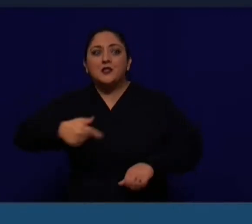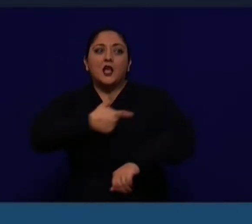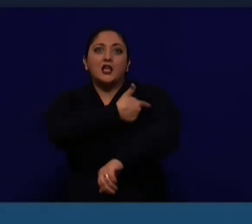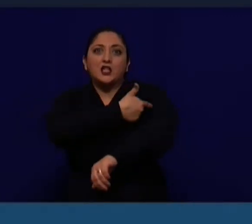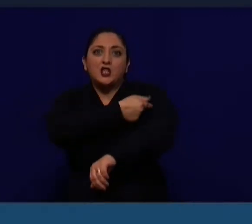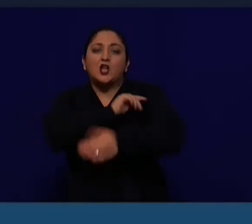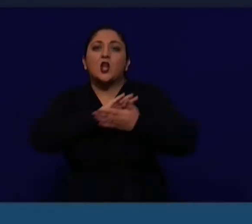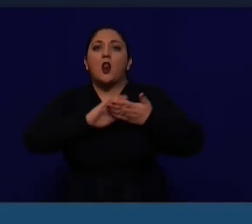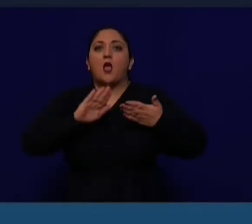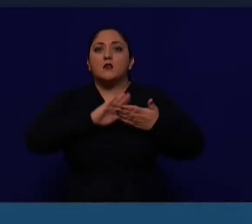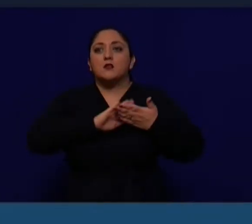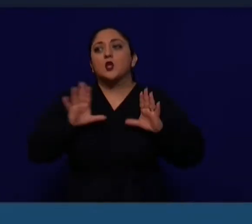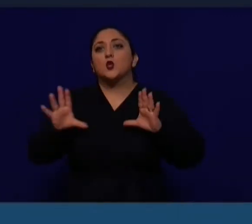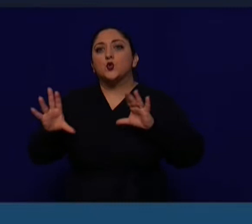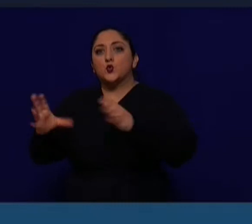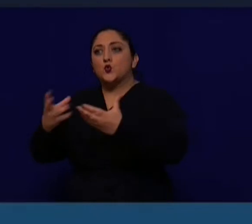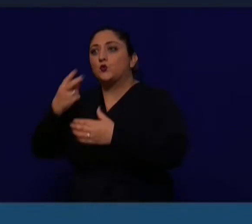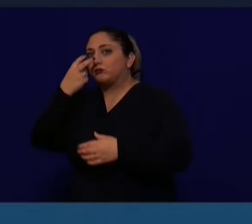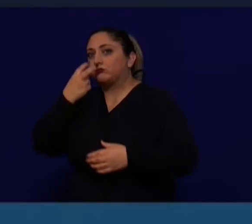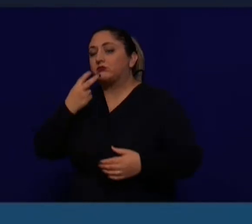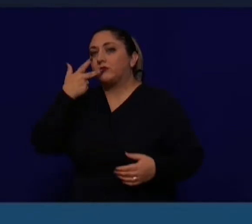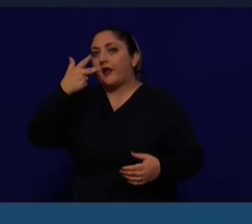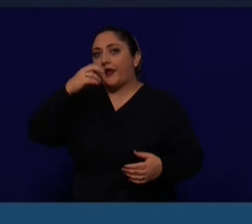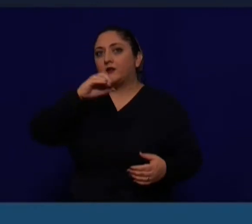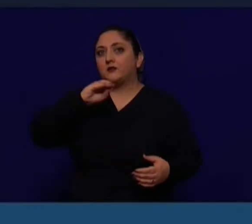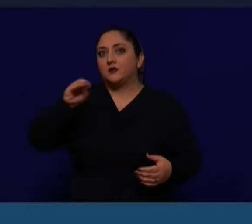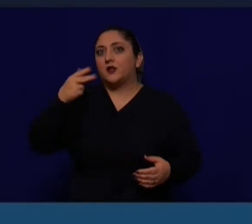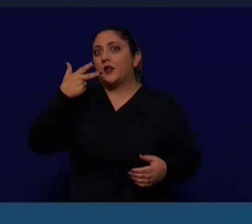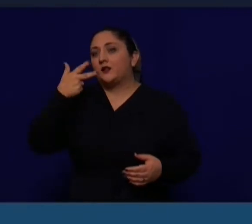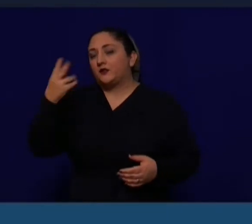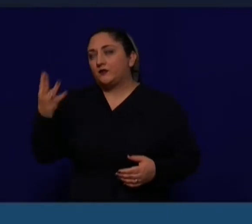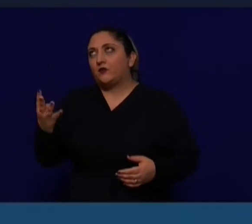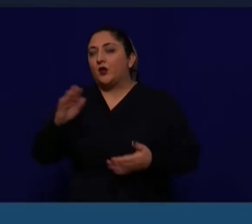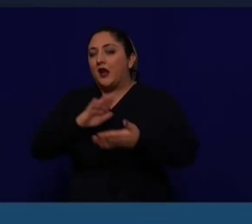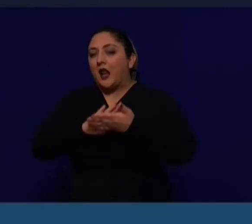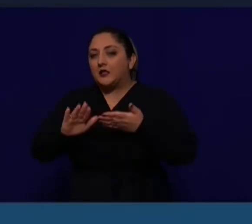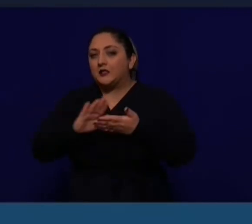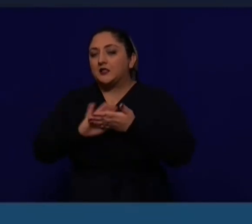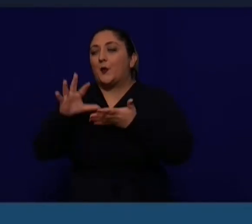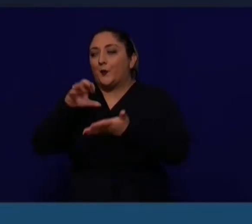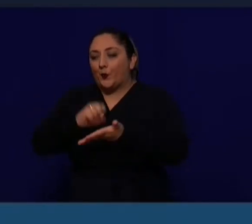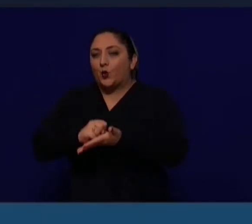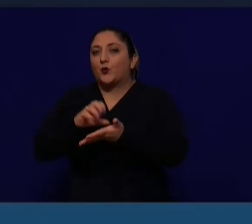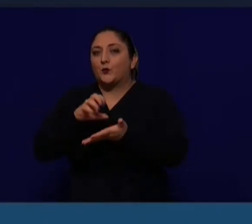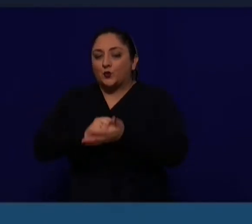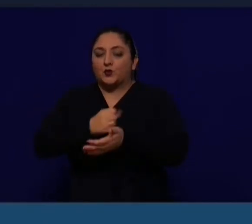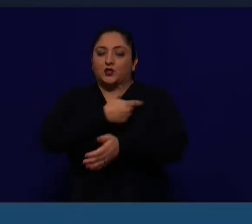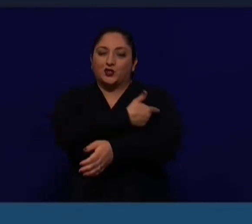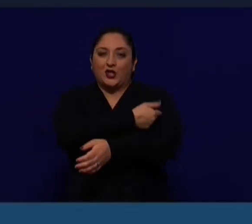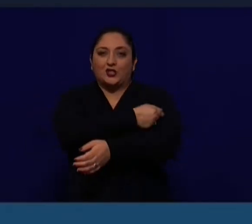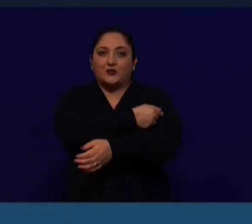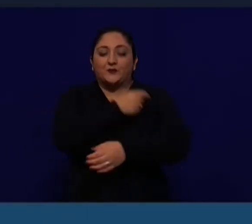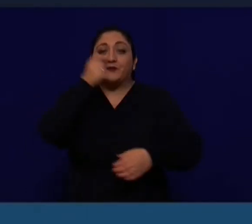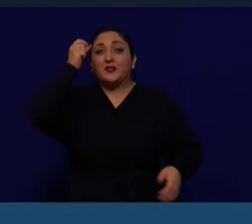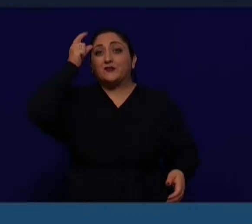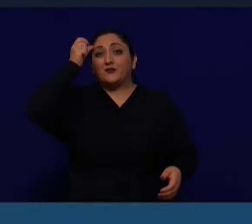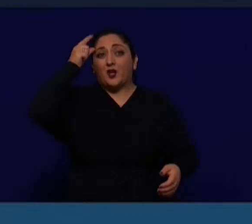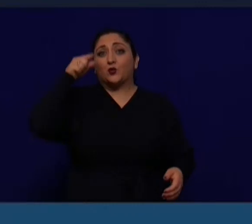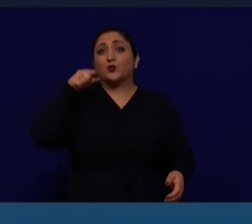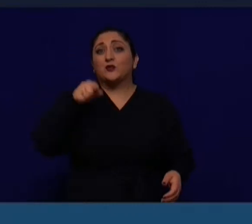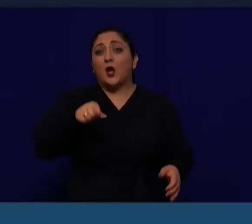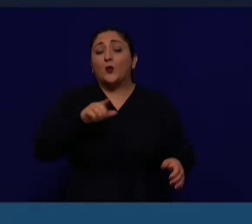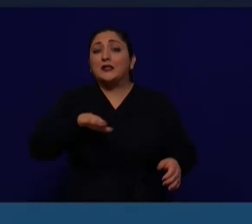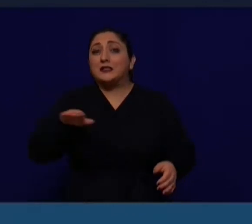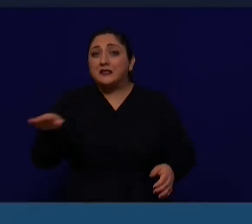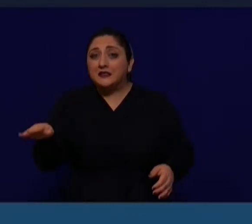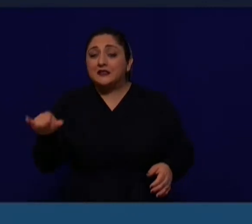fejn din il-ġimgħa bagħatna l-aħħar itri li kellna għal dawk il-persuni biex jiġu biex jitlaqmu. Nfakkarkom f'din l-age group dawk il-persuni